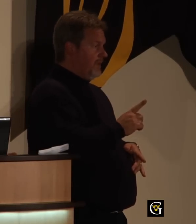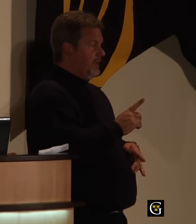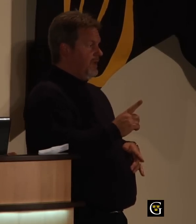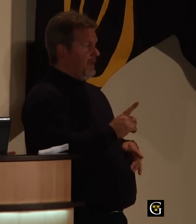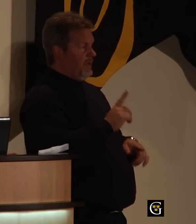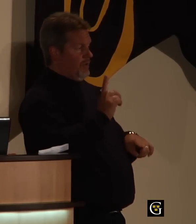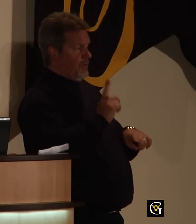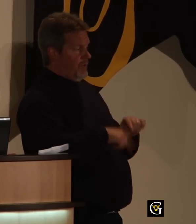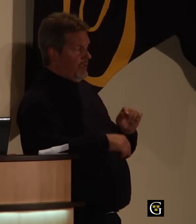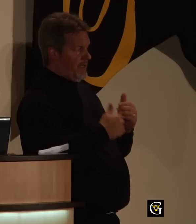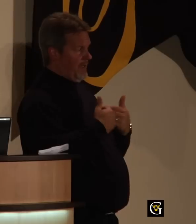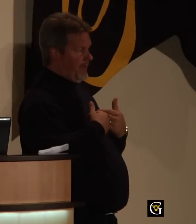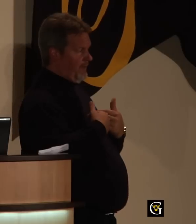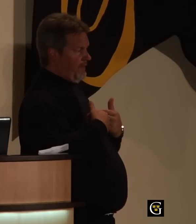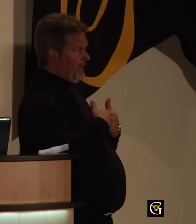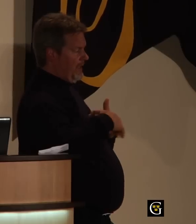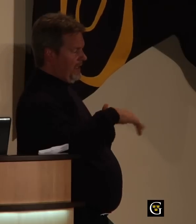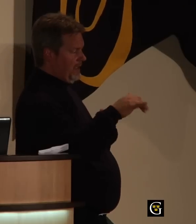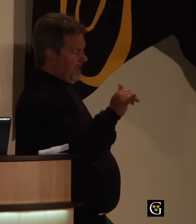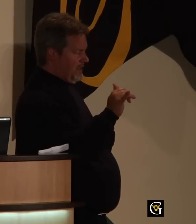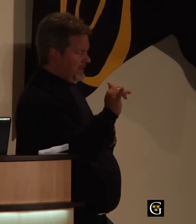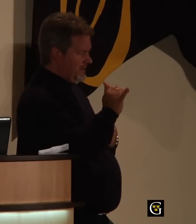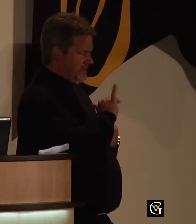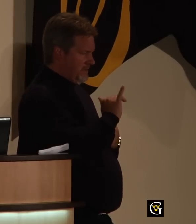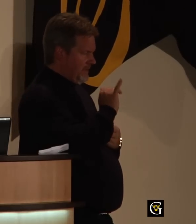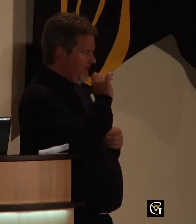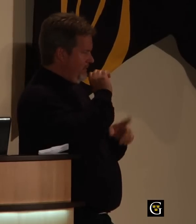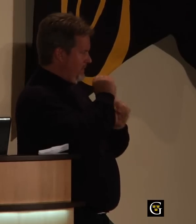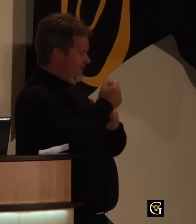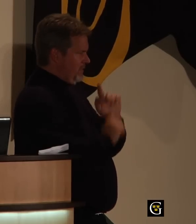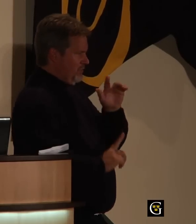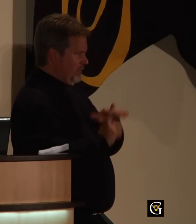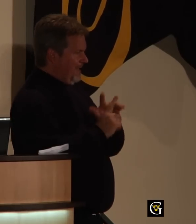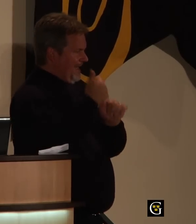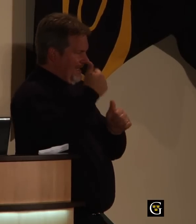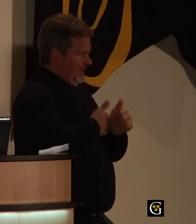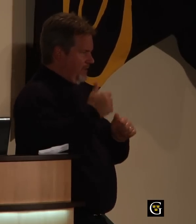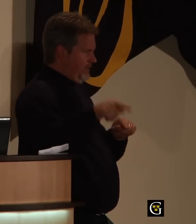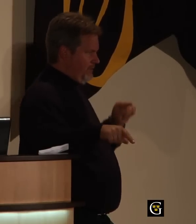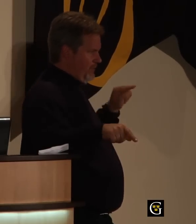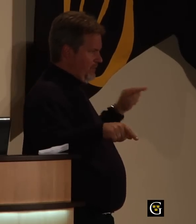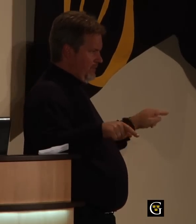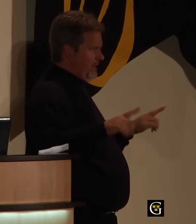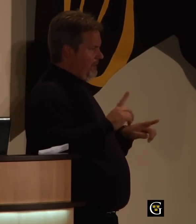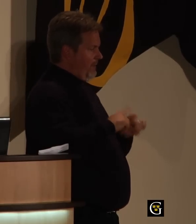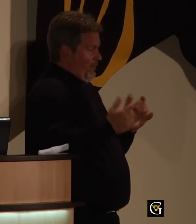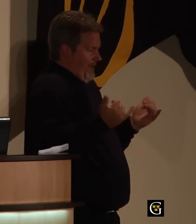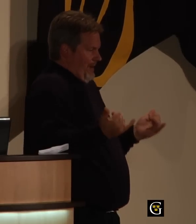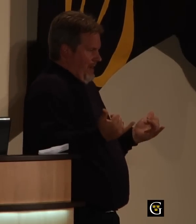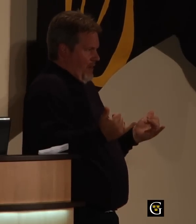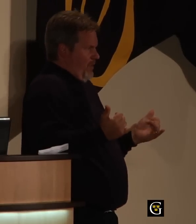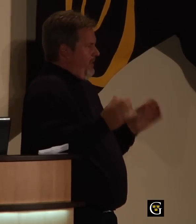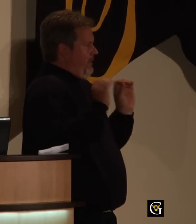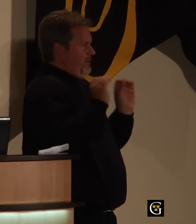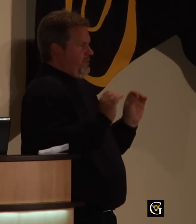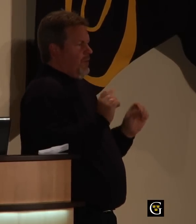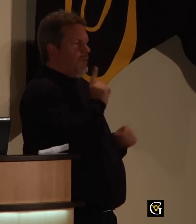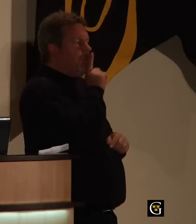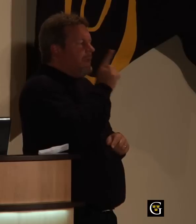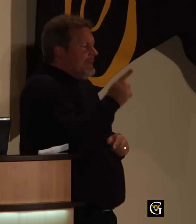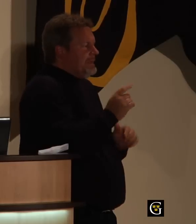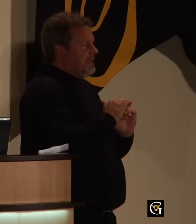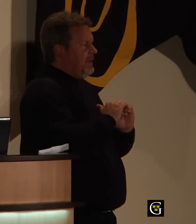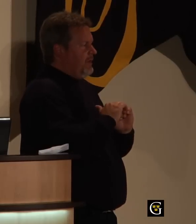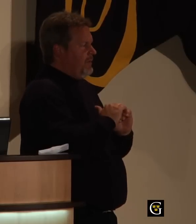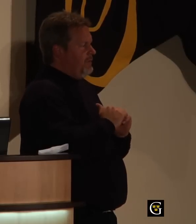people to the moon in 1865. So right now, there is no realistic way to distinguish one